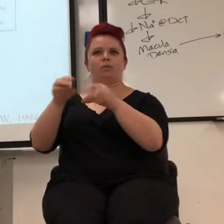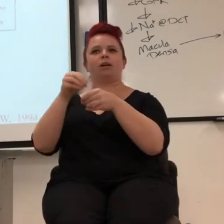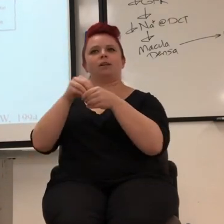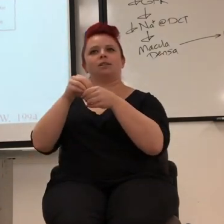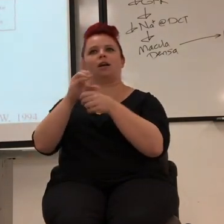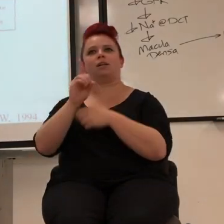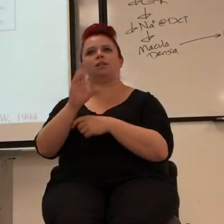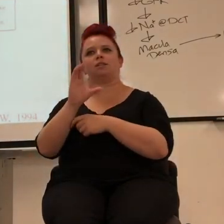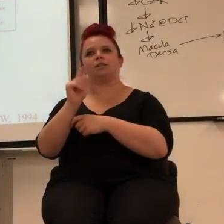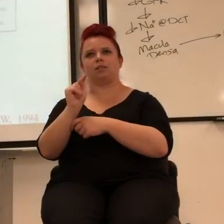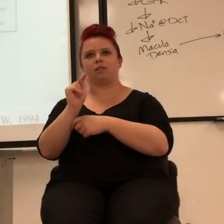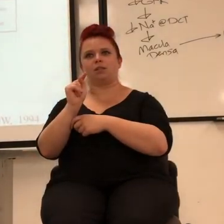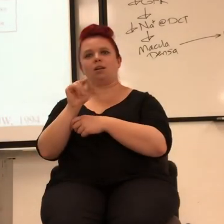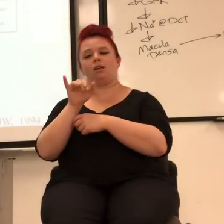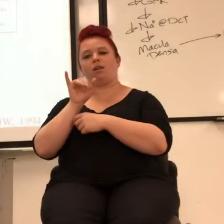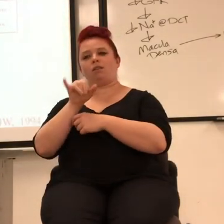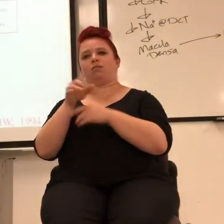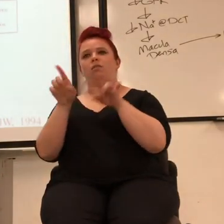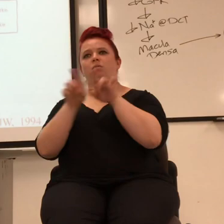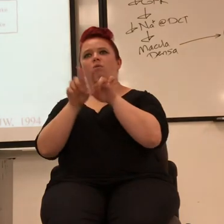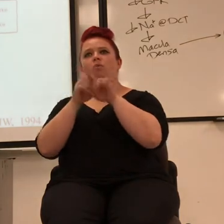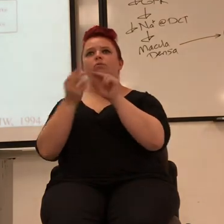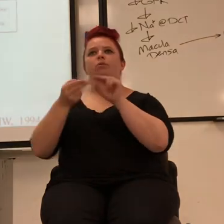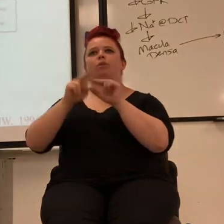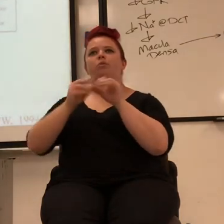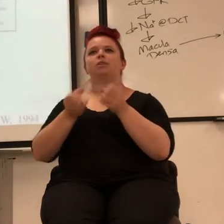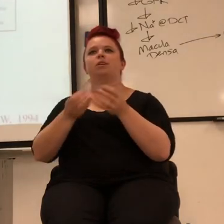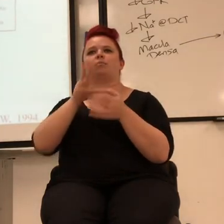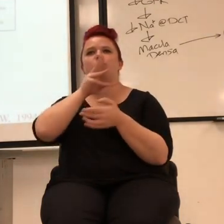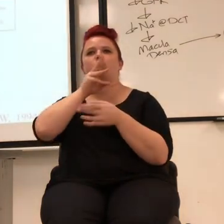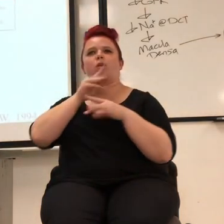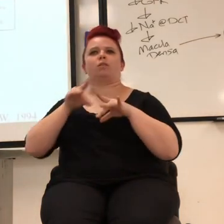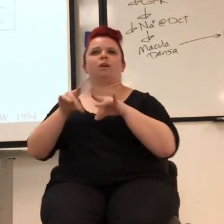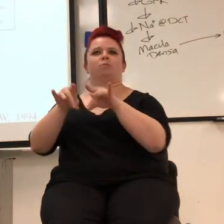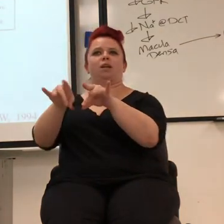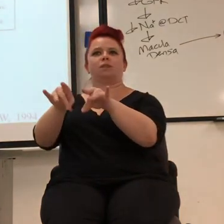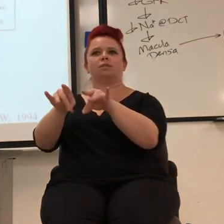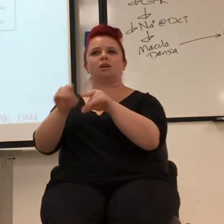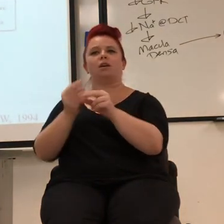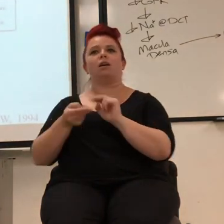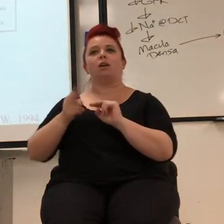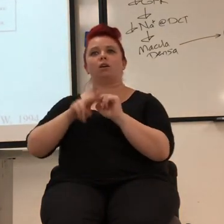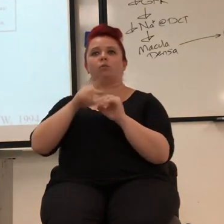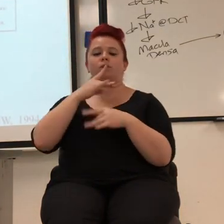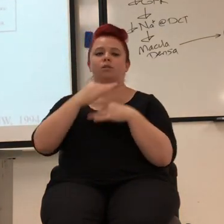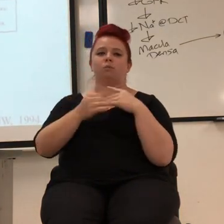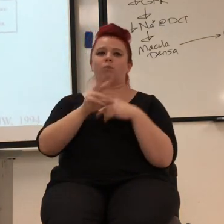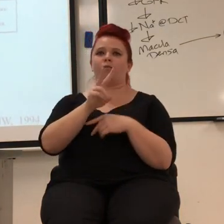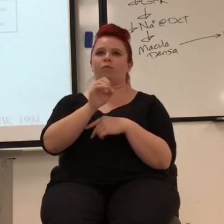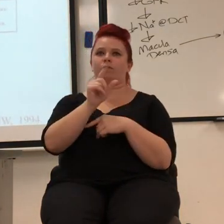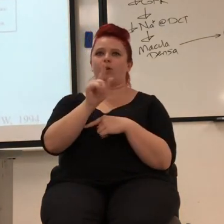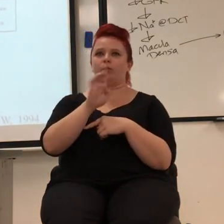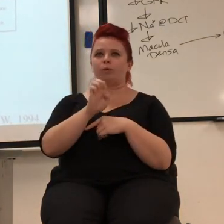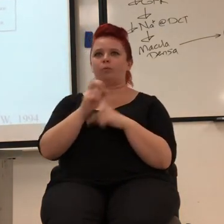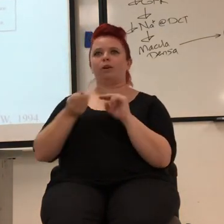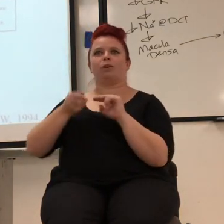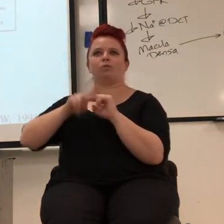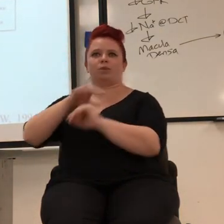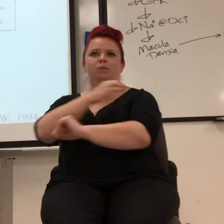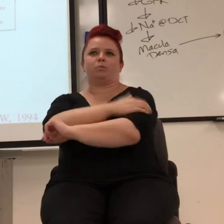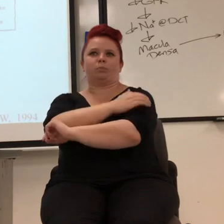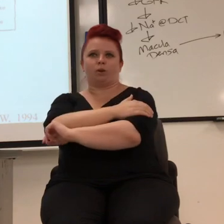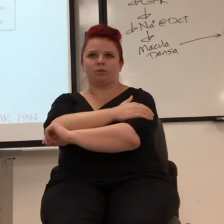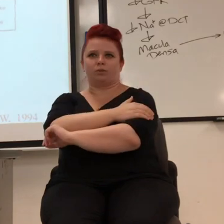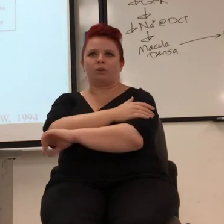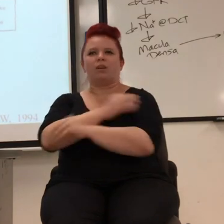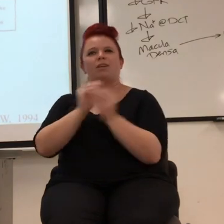DCT, which also increases the water uptake. By increasing the blood volume, you increase the blood pressure. It has a more direct